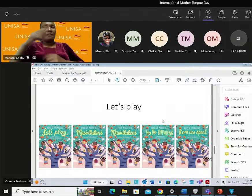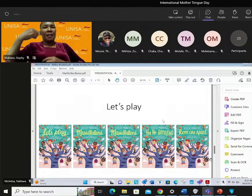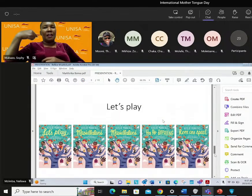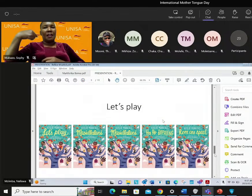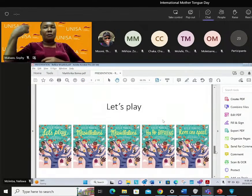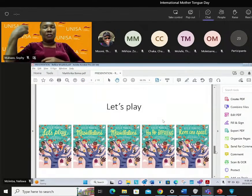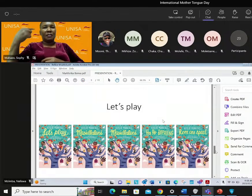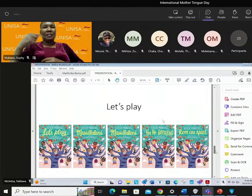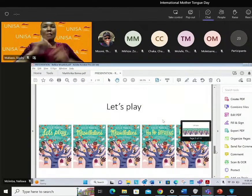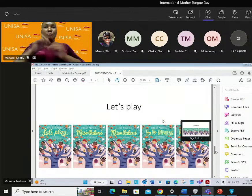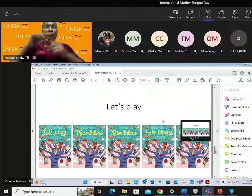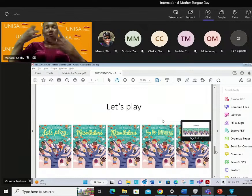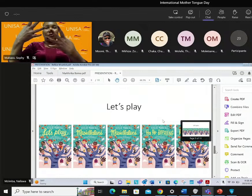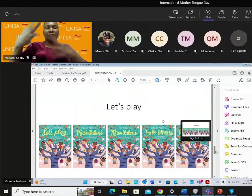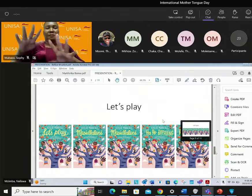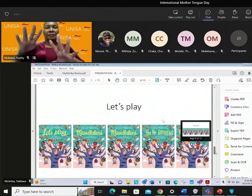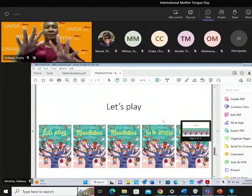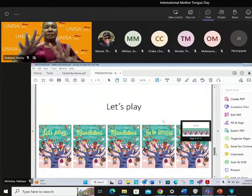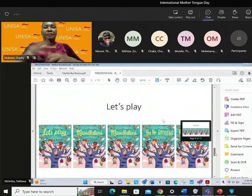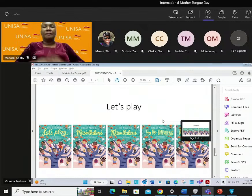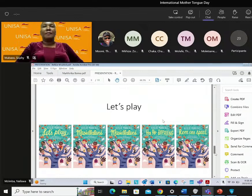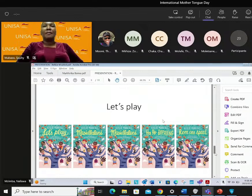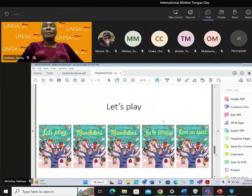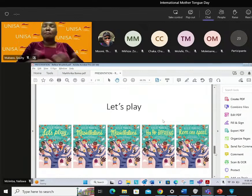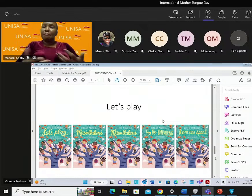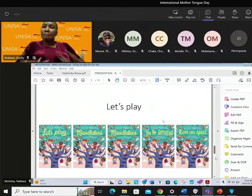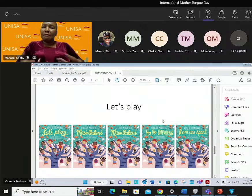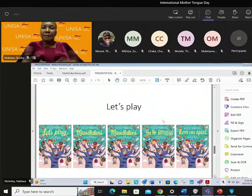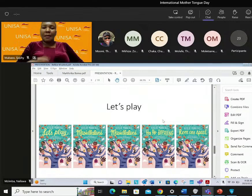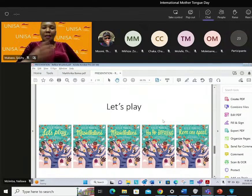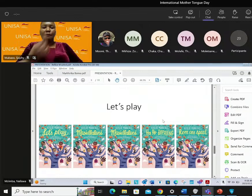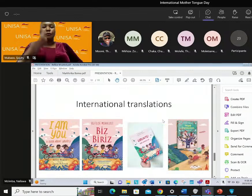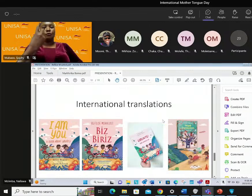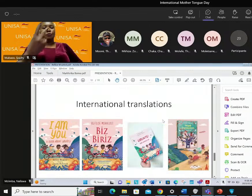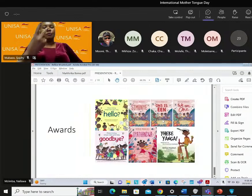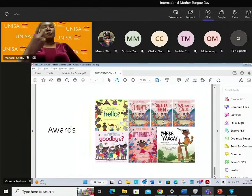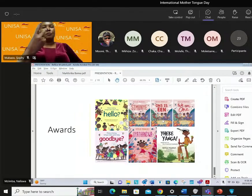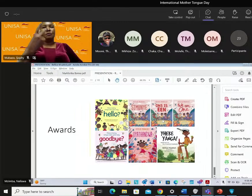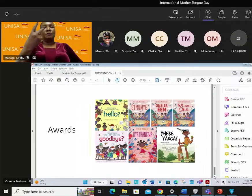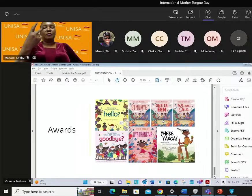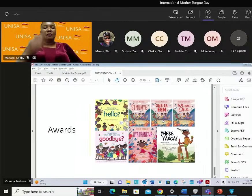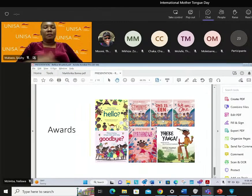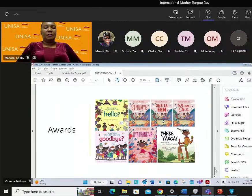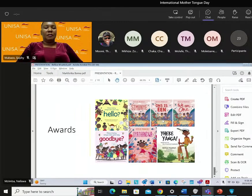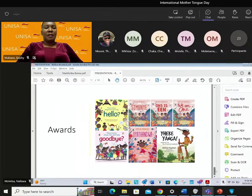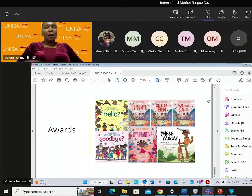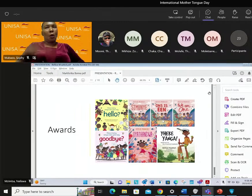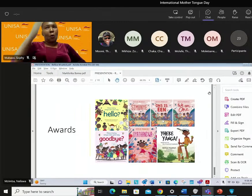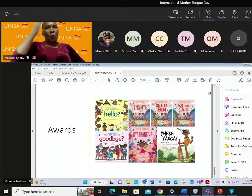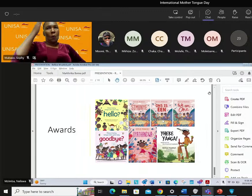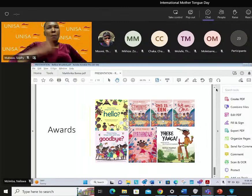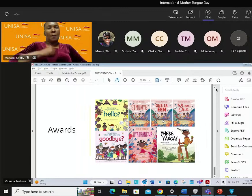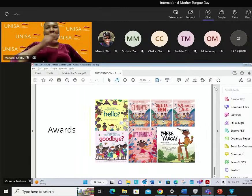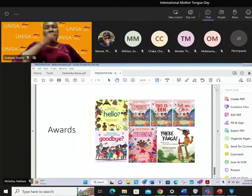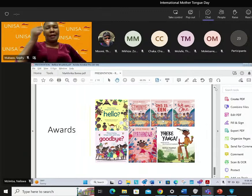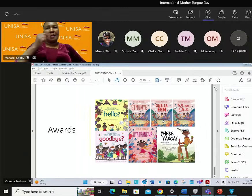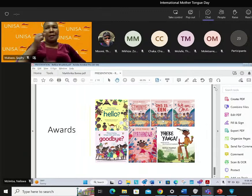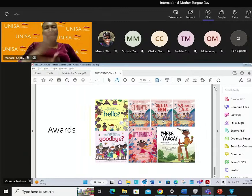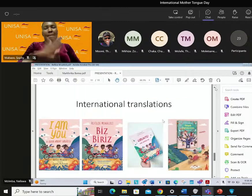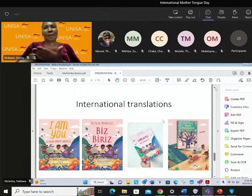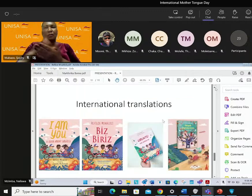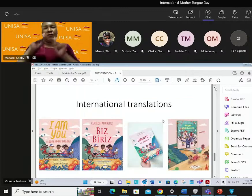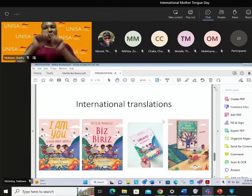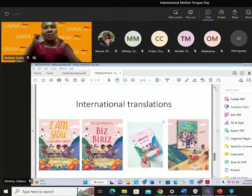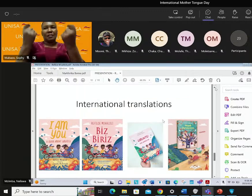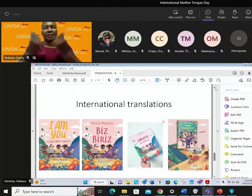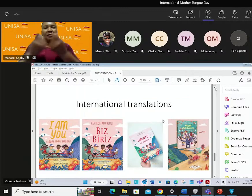about. And then I've got these 2. Know My Name and Part of a Team. So I started